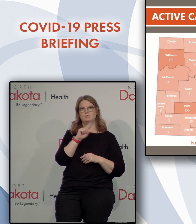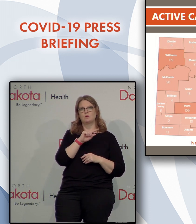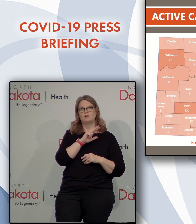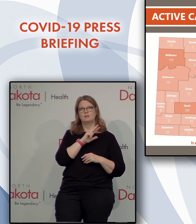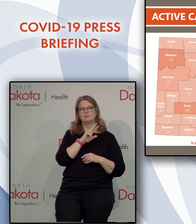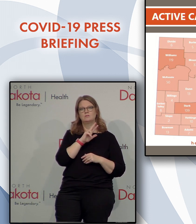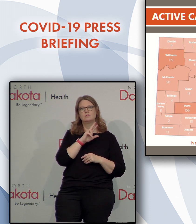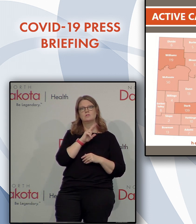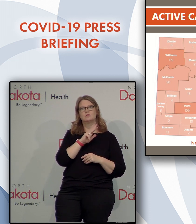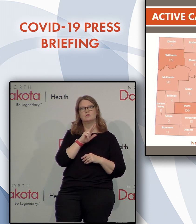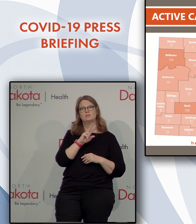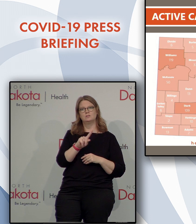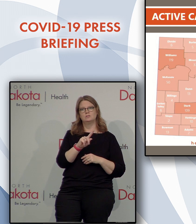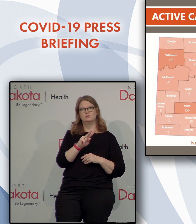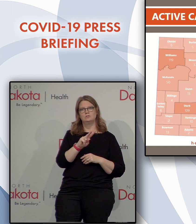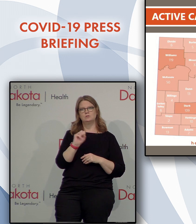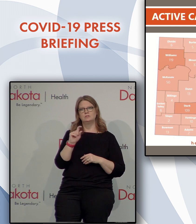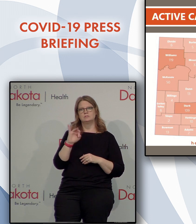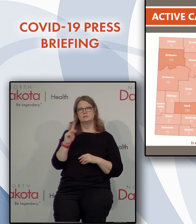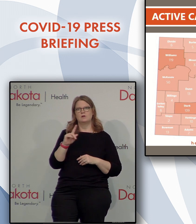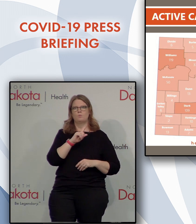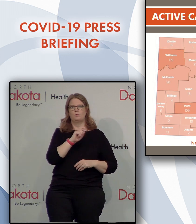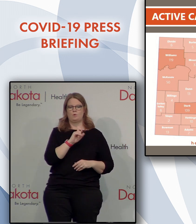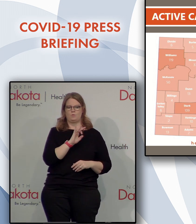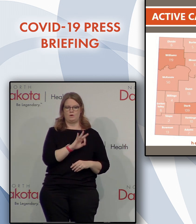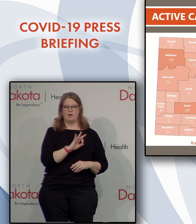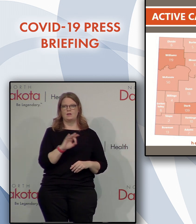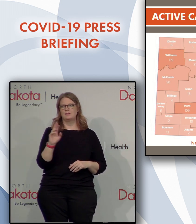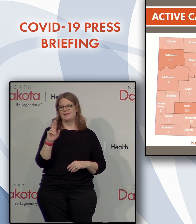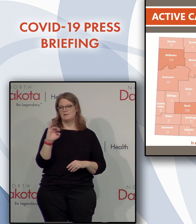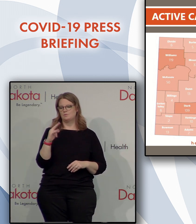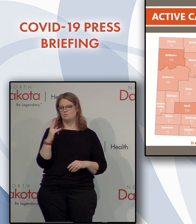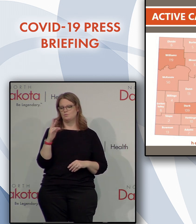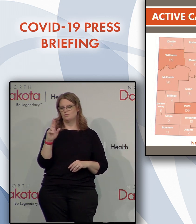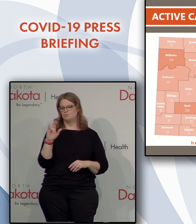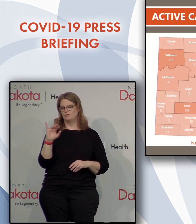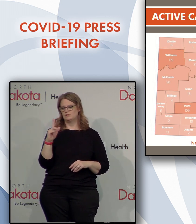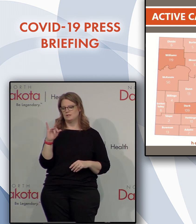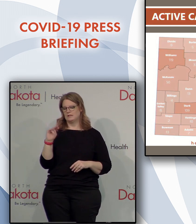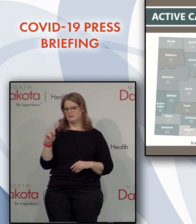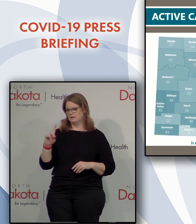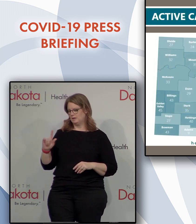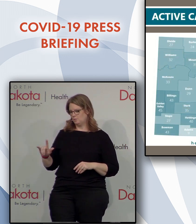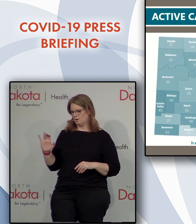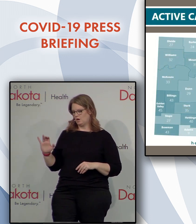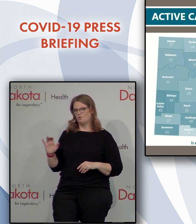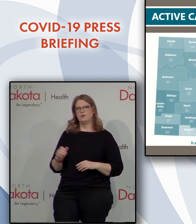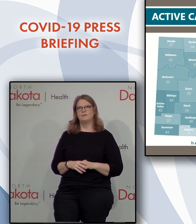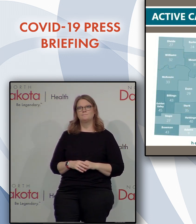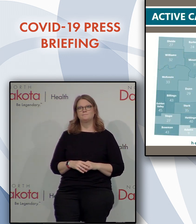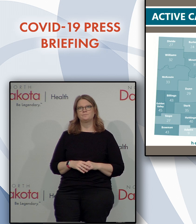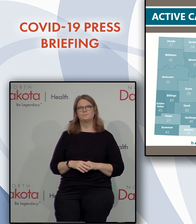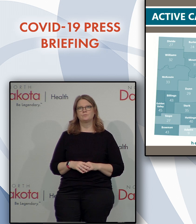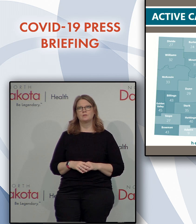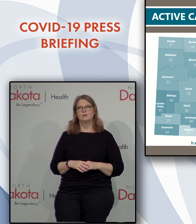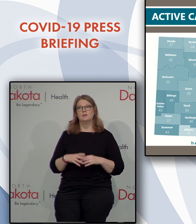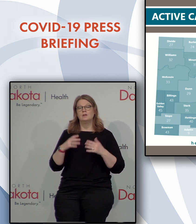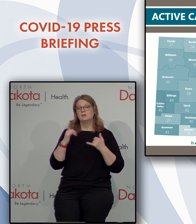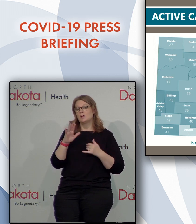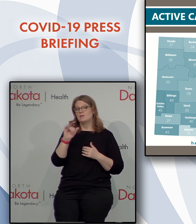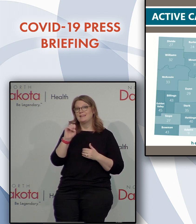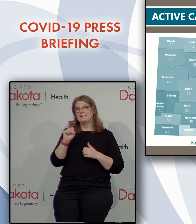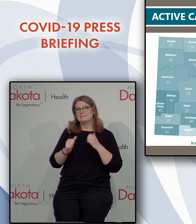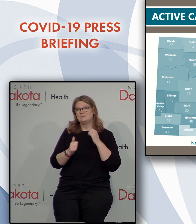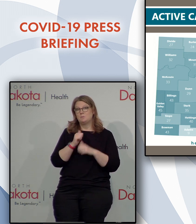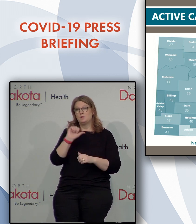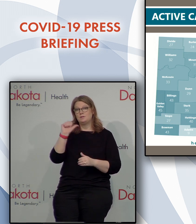with 109, and Richland at 100. When we look at the cases per 10,000,